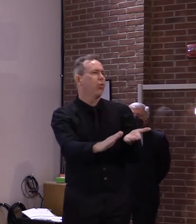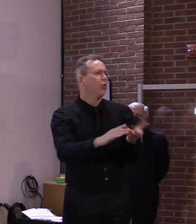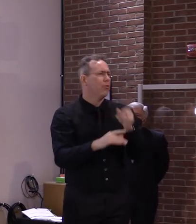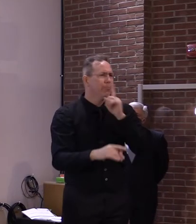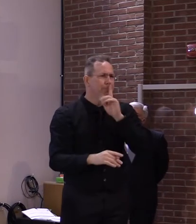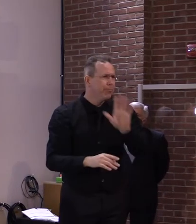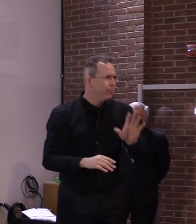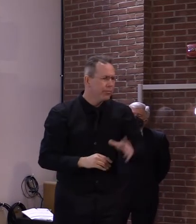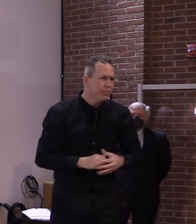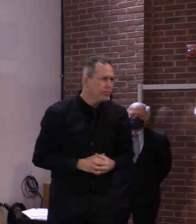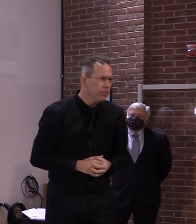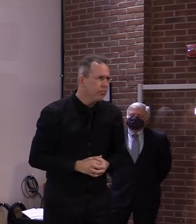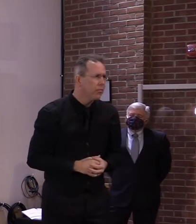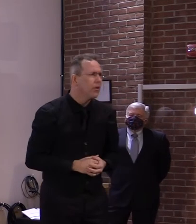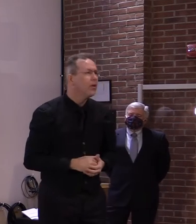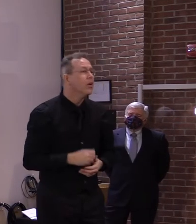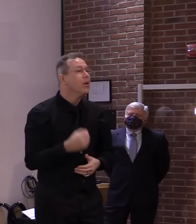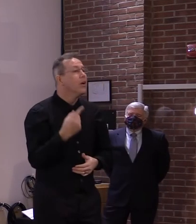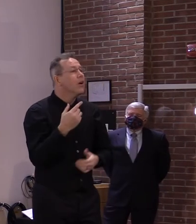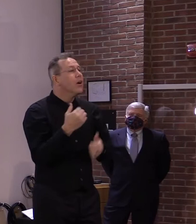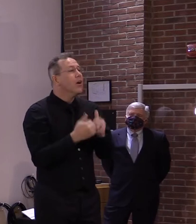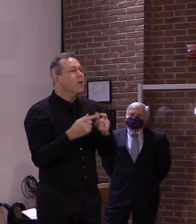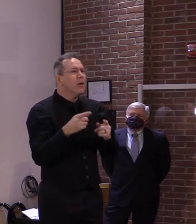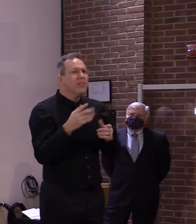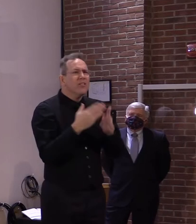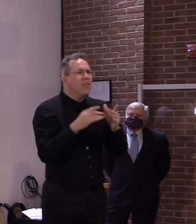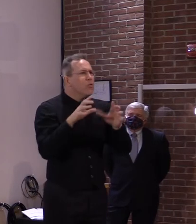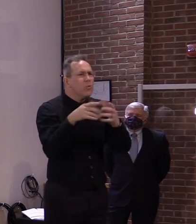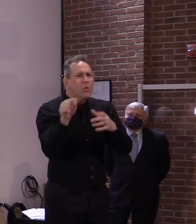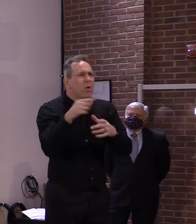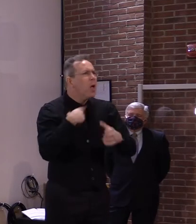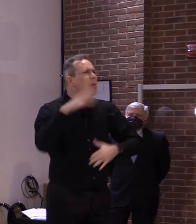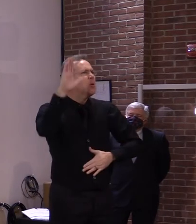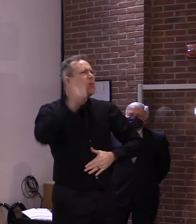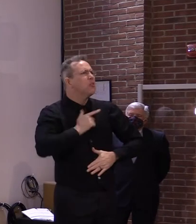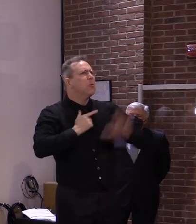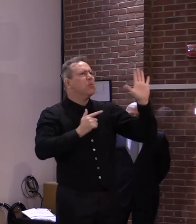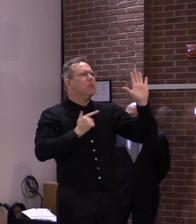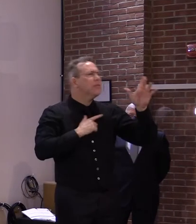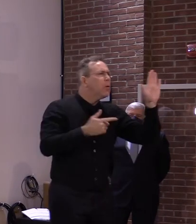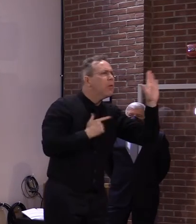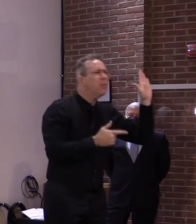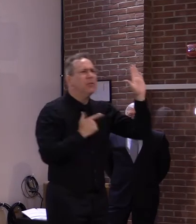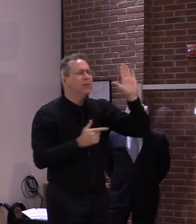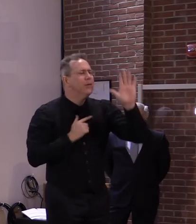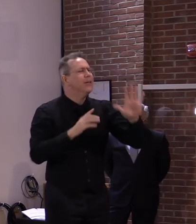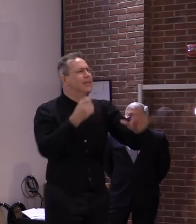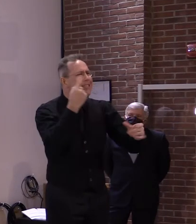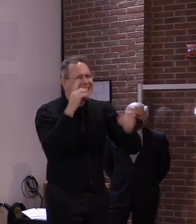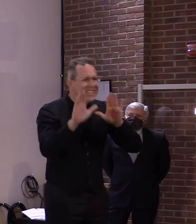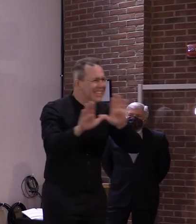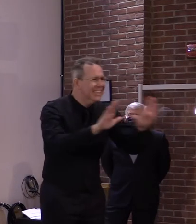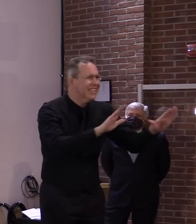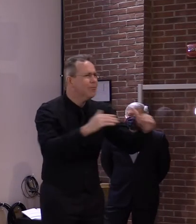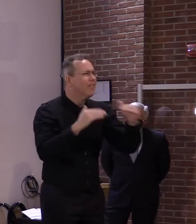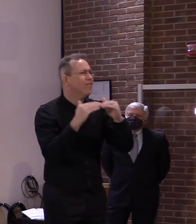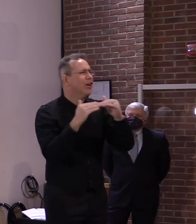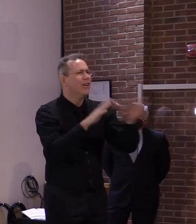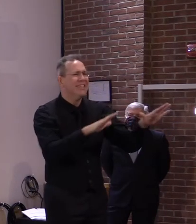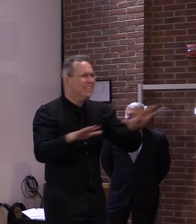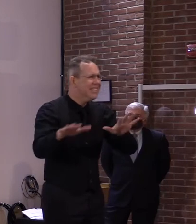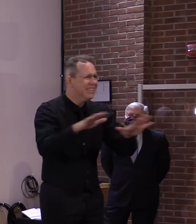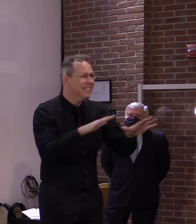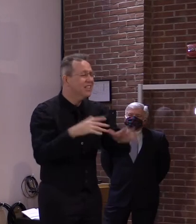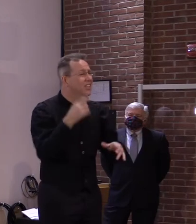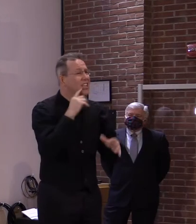to be prioritized and in in in in you know full transparency here we would love